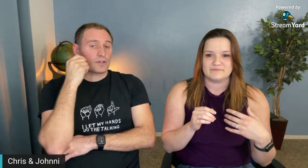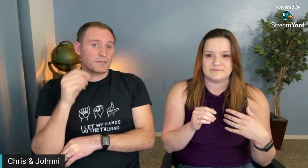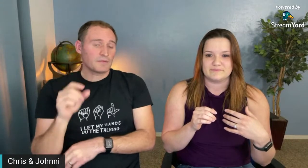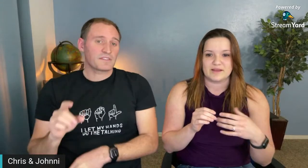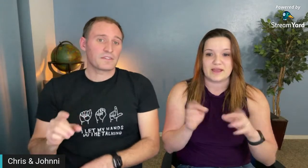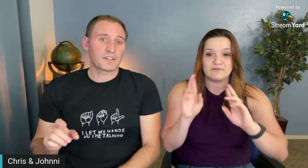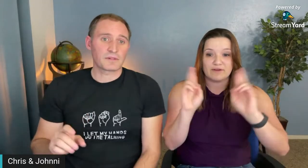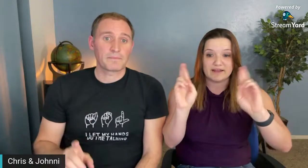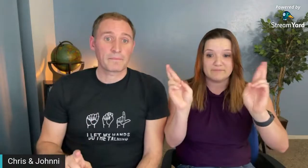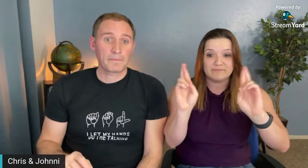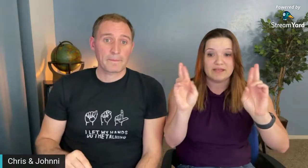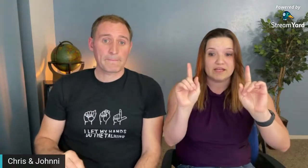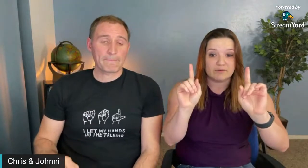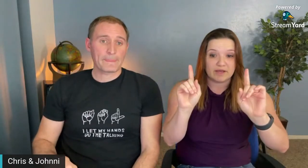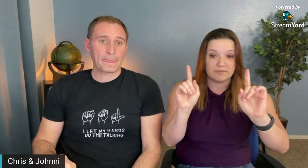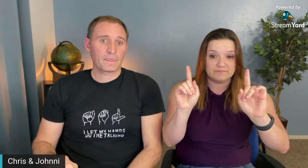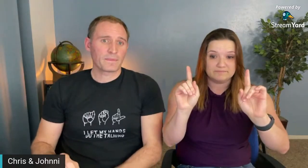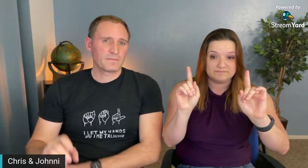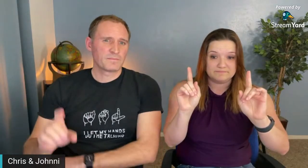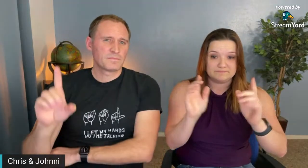Okay, let's do this one. Ready? Here we go.